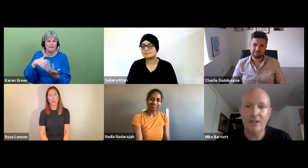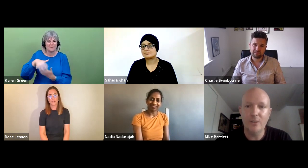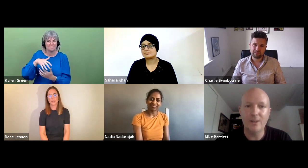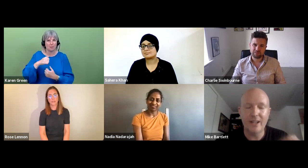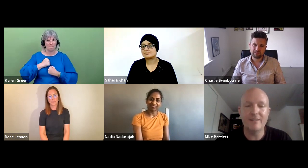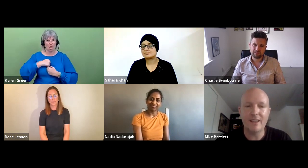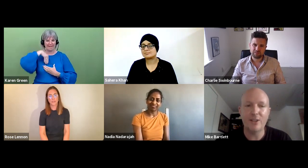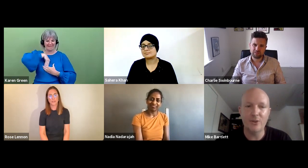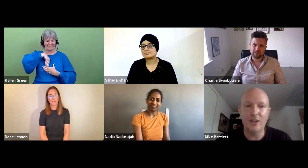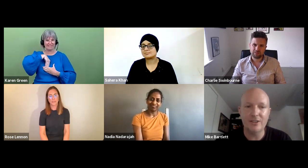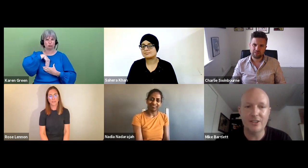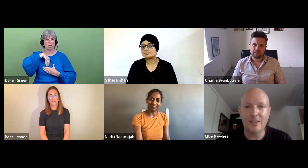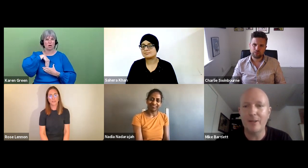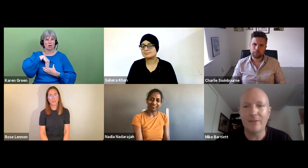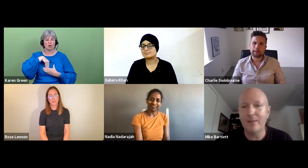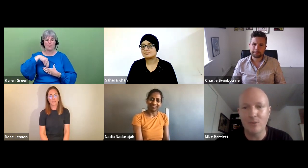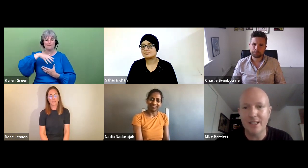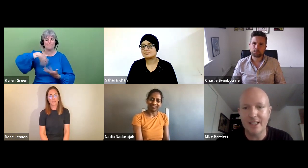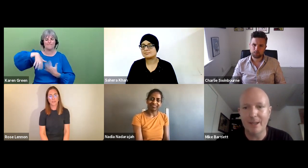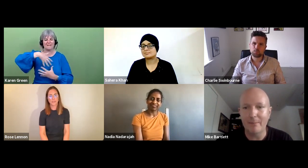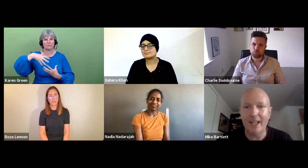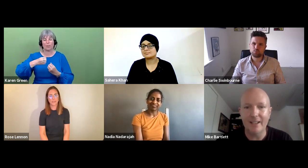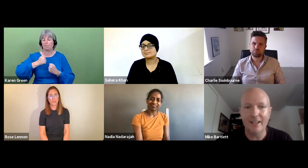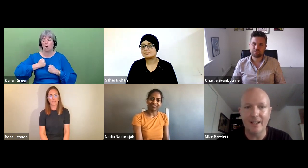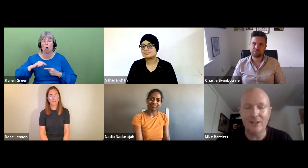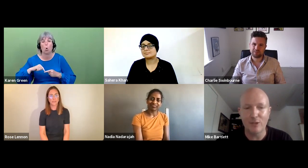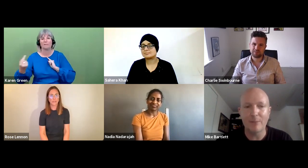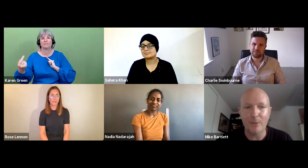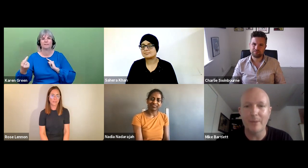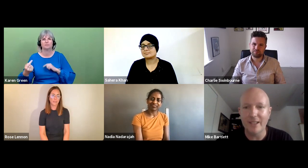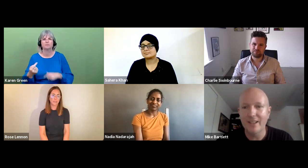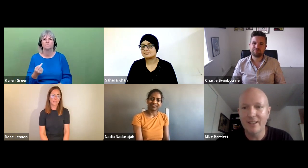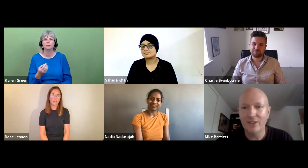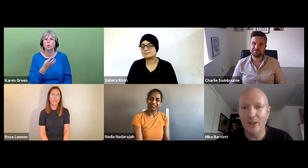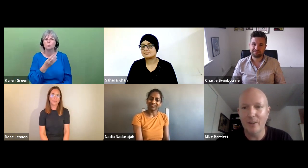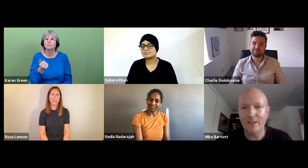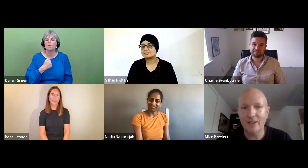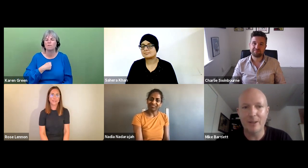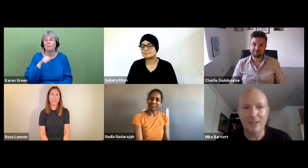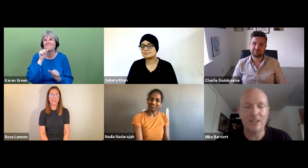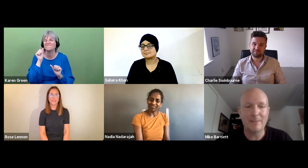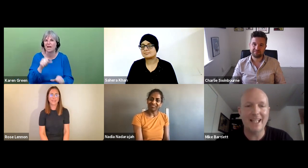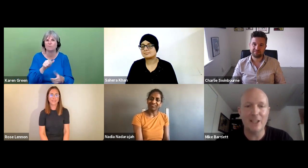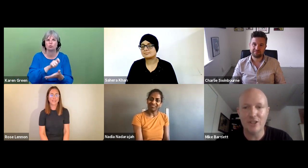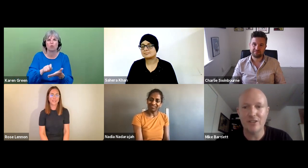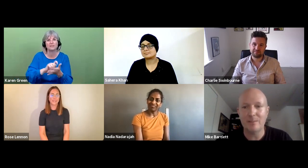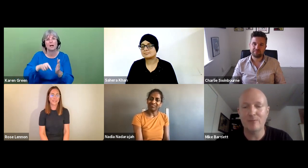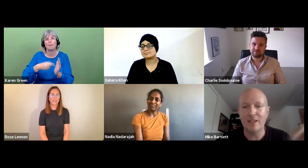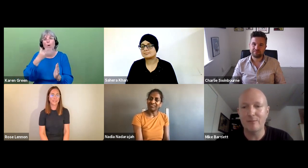with the very thing you're not. So some of my favorite writing about men is written by women, you know, and some of the best writing about Englishness has been written